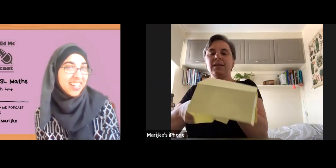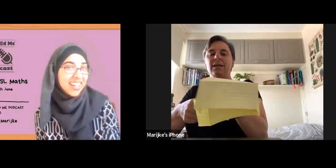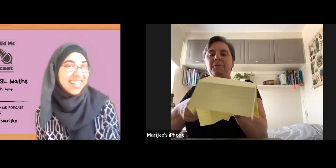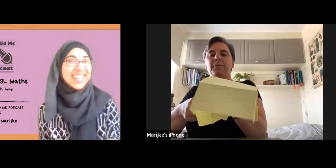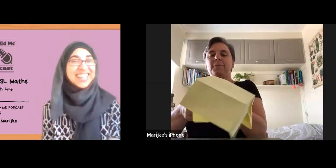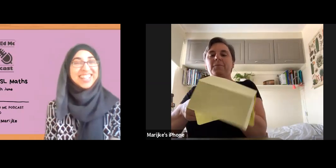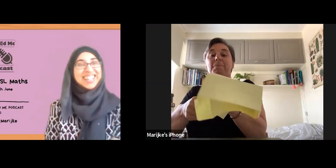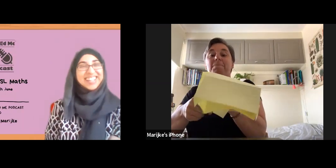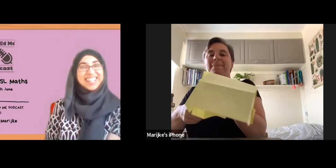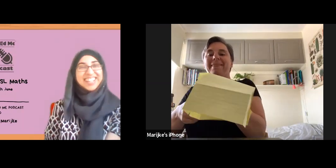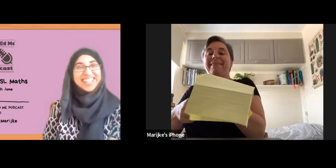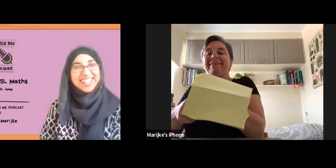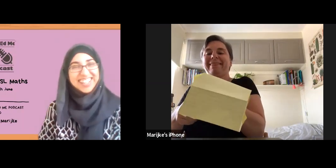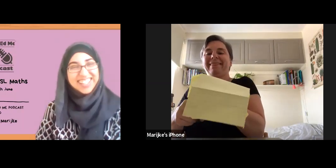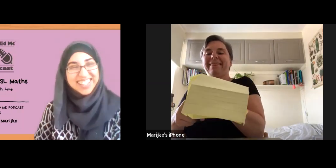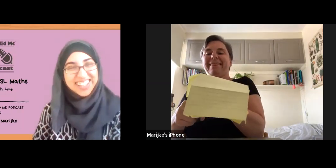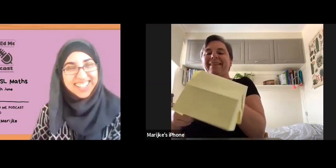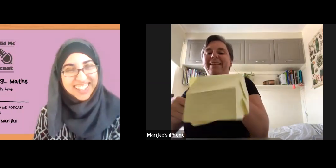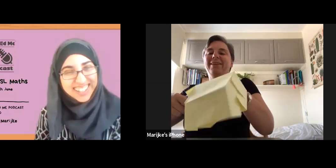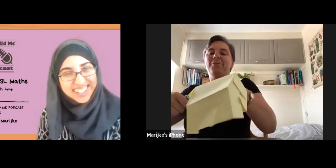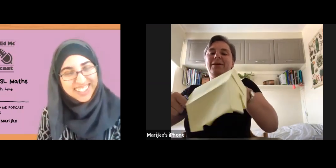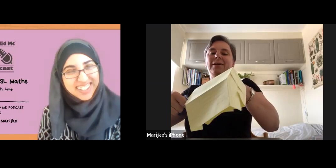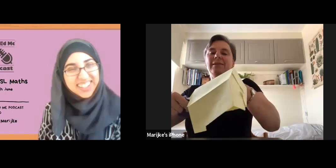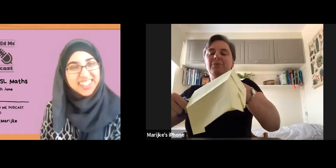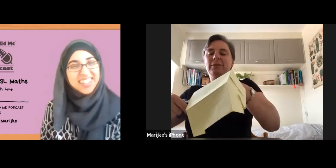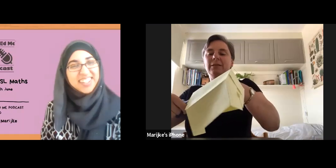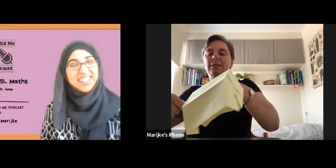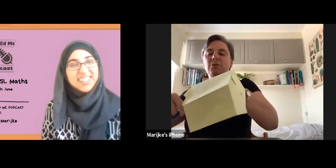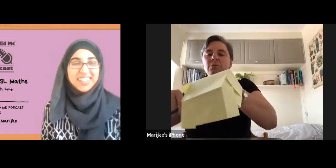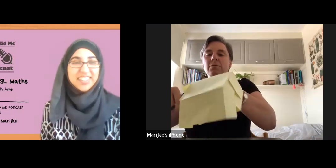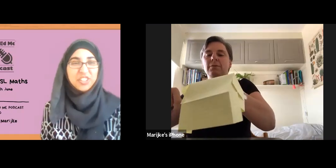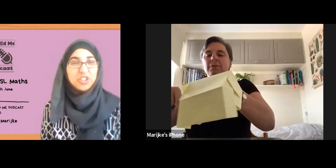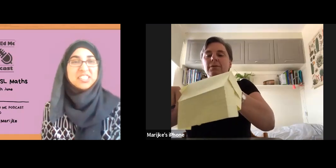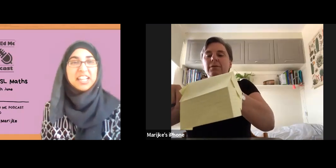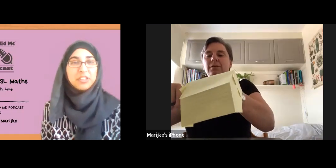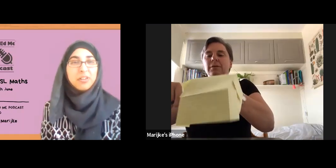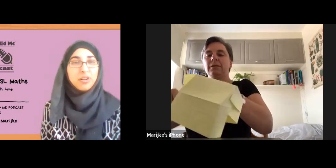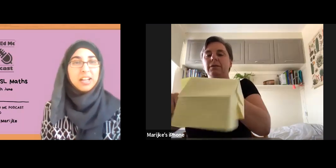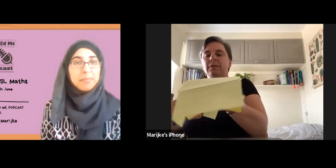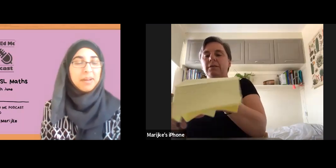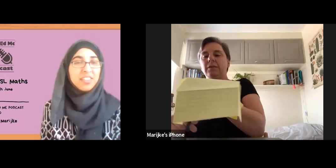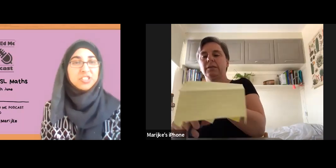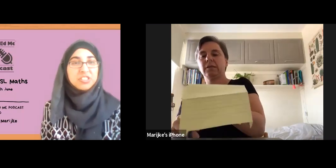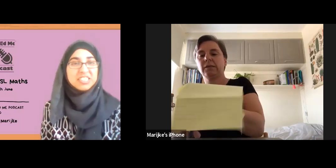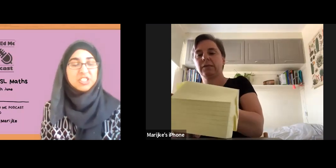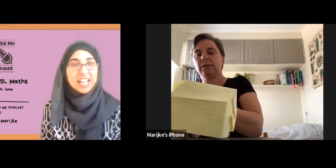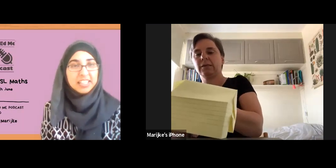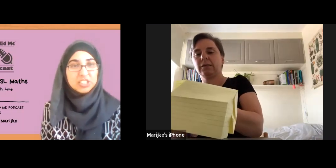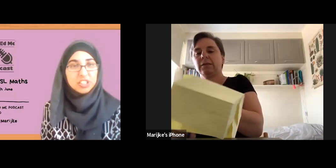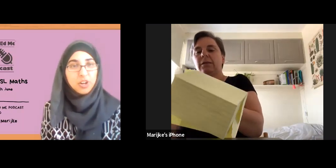isn't it? Right, I'll have a window. You could set your math students a challenge where